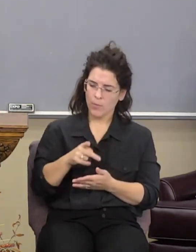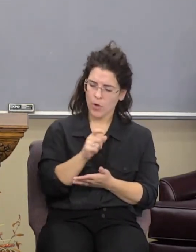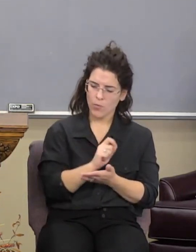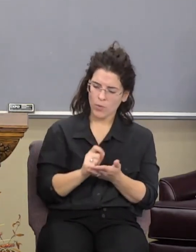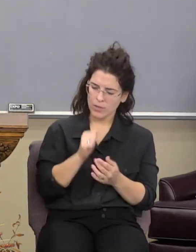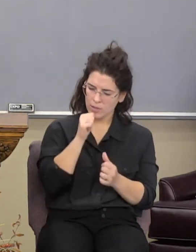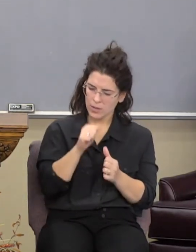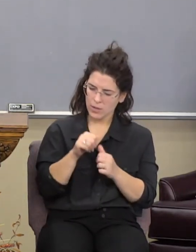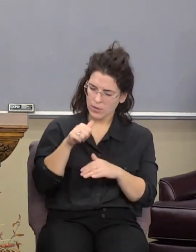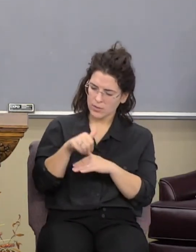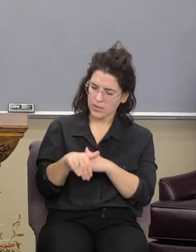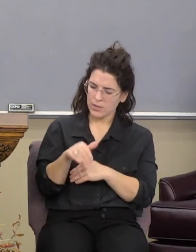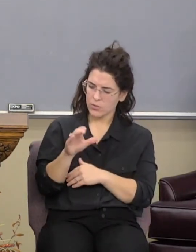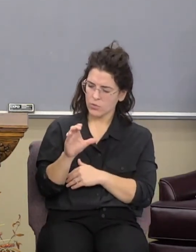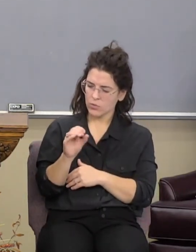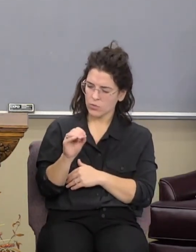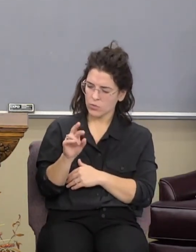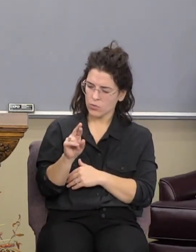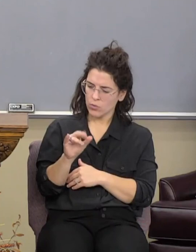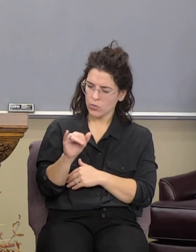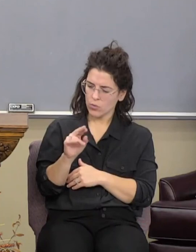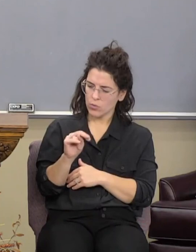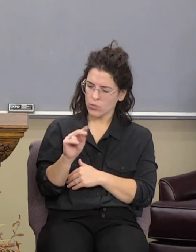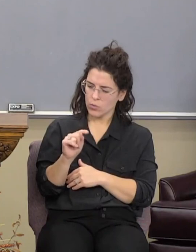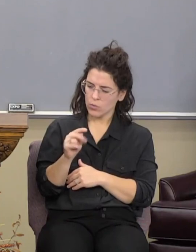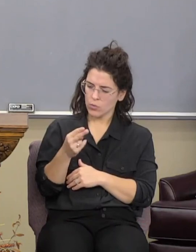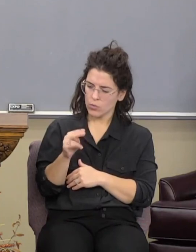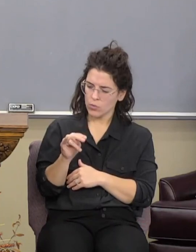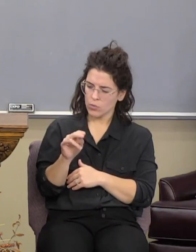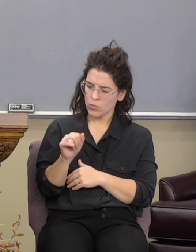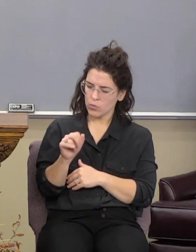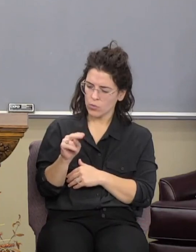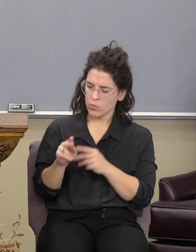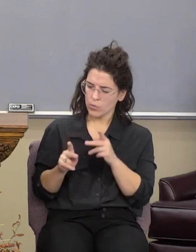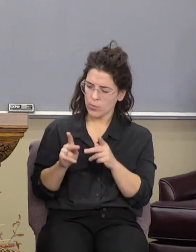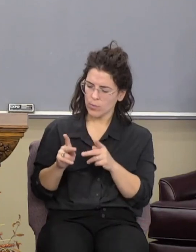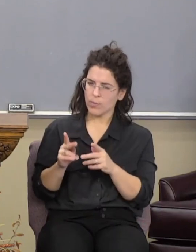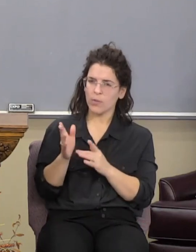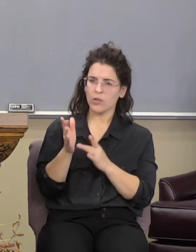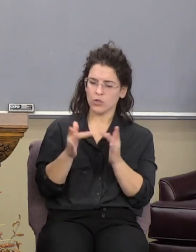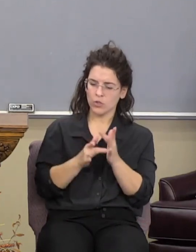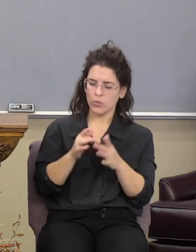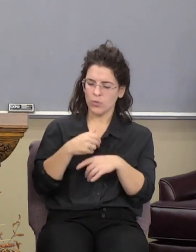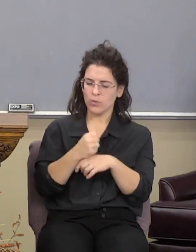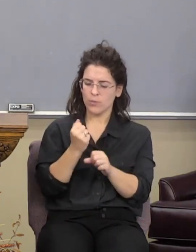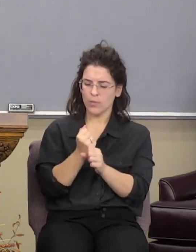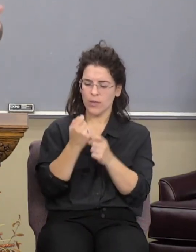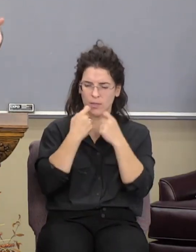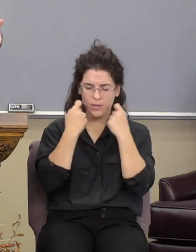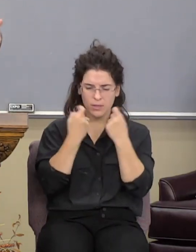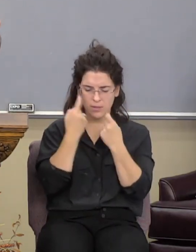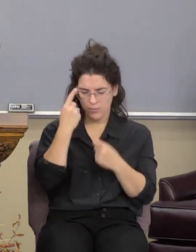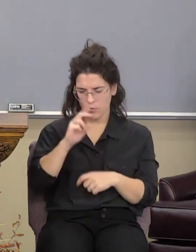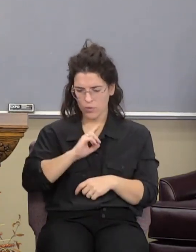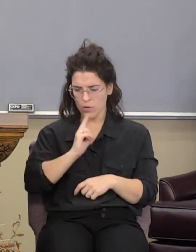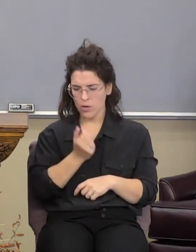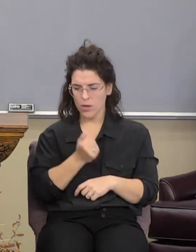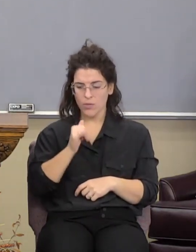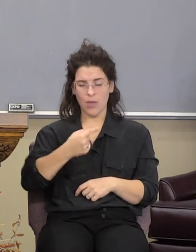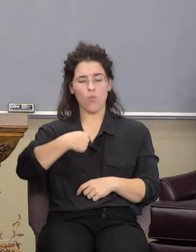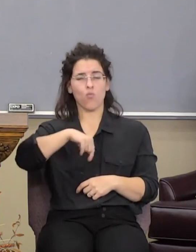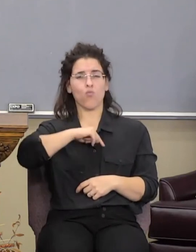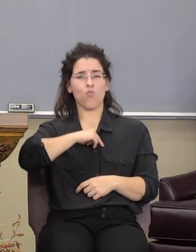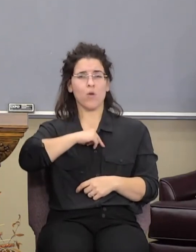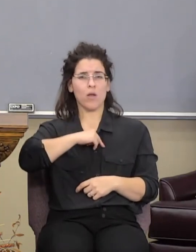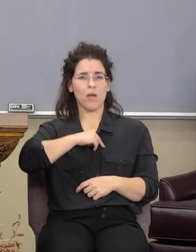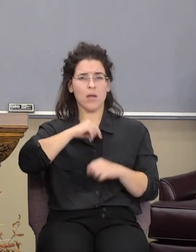and he writes, he says that Jesus was made sin for us that we might